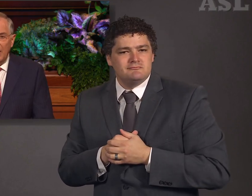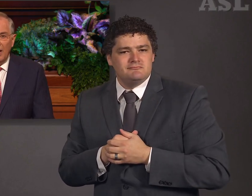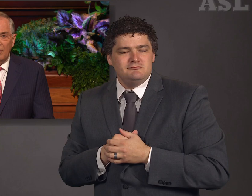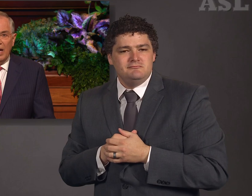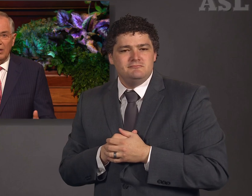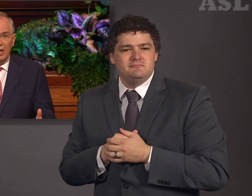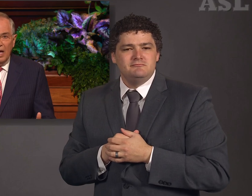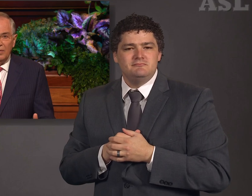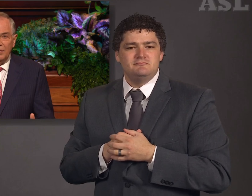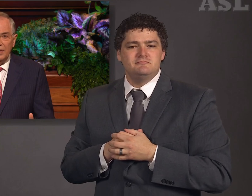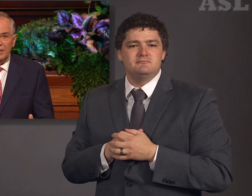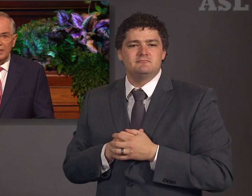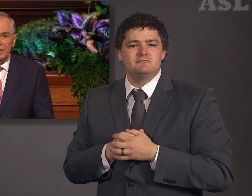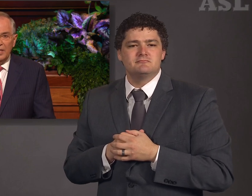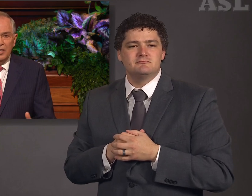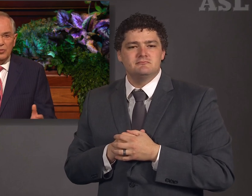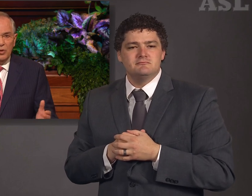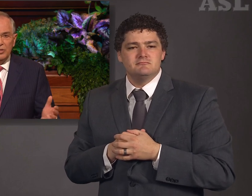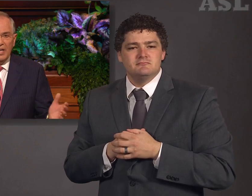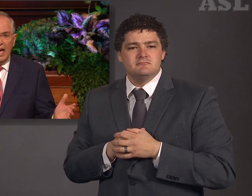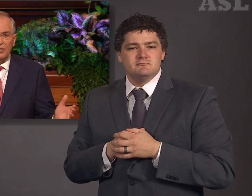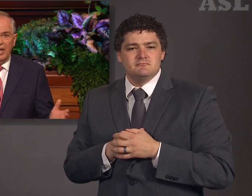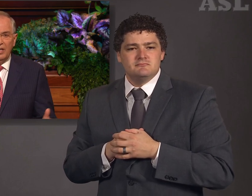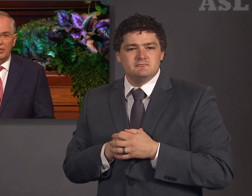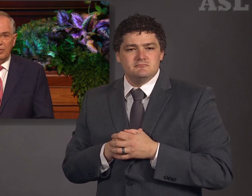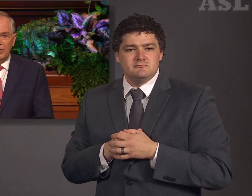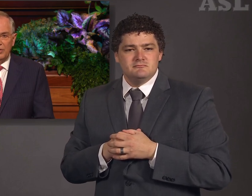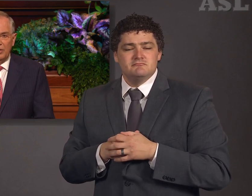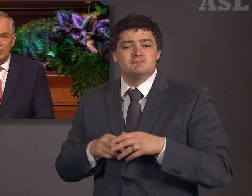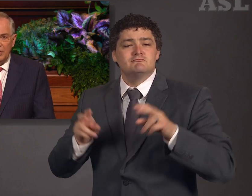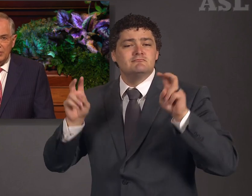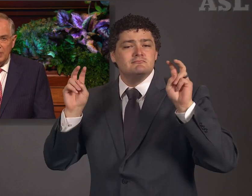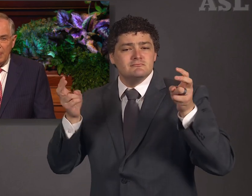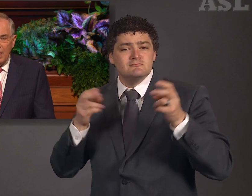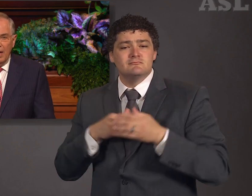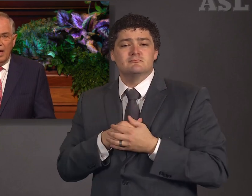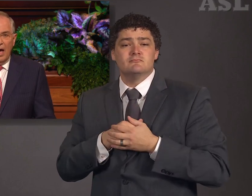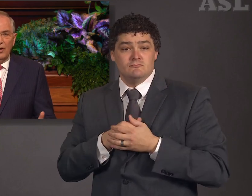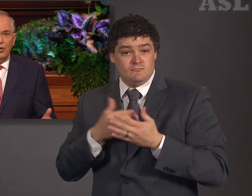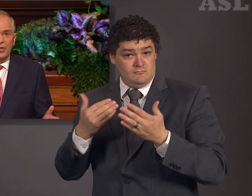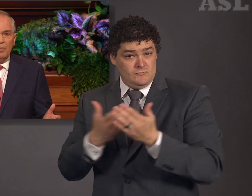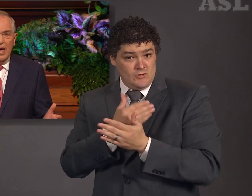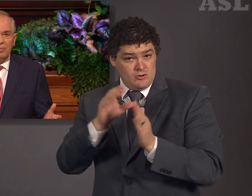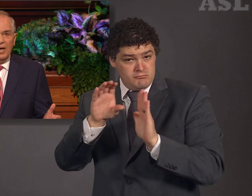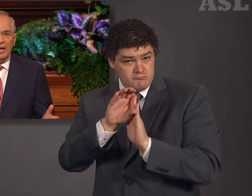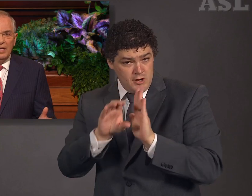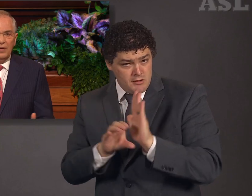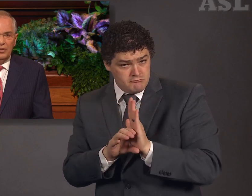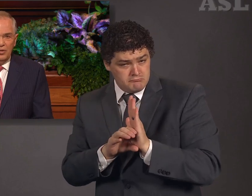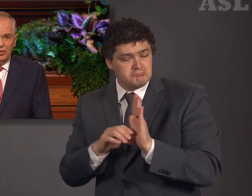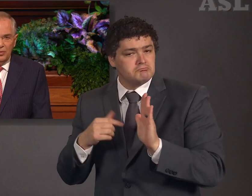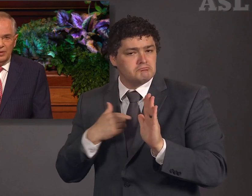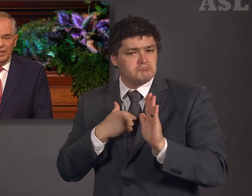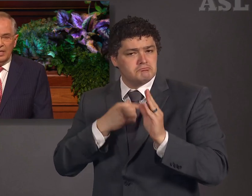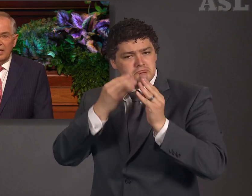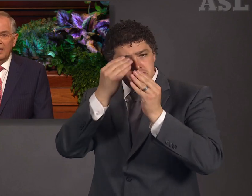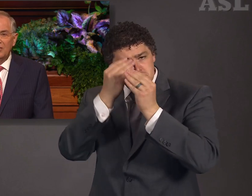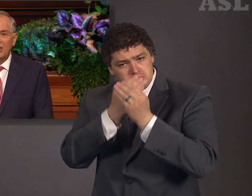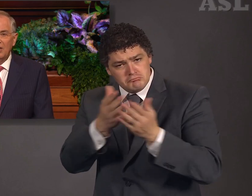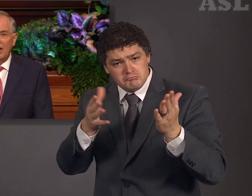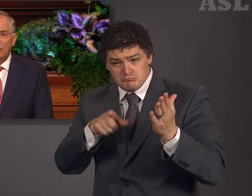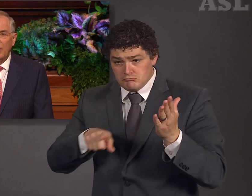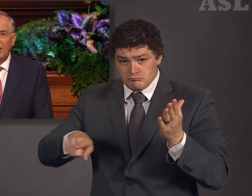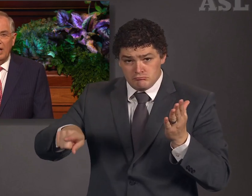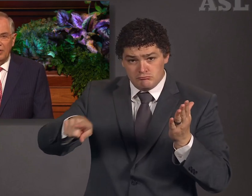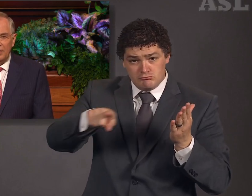apostles about love, his words cascading through the centuries. "A new commandment I give unto you, that